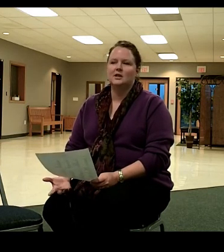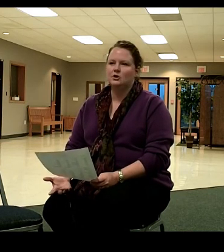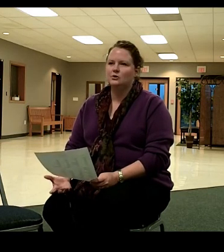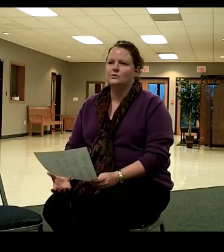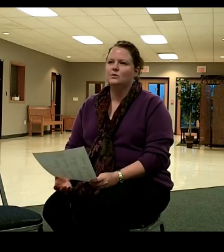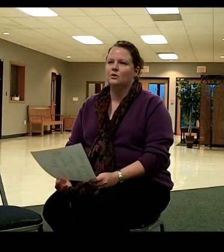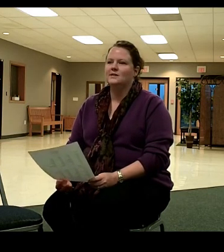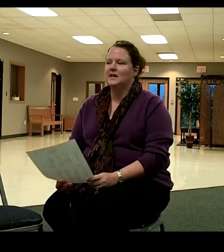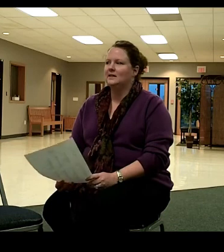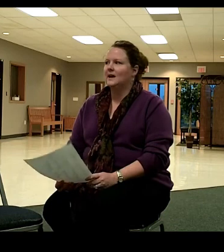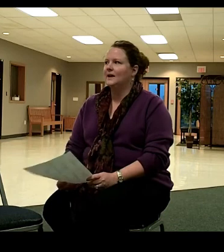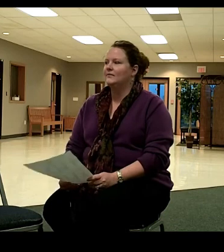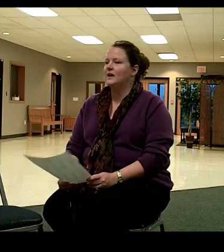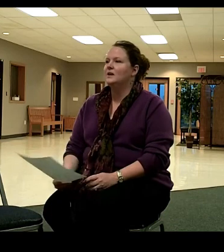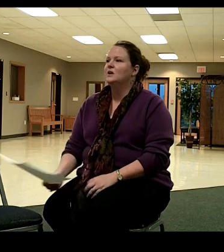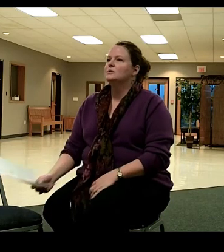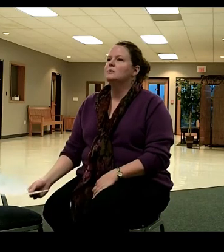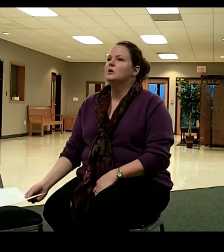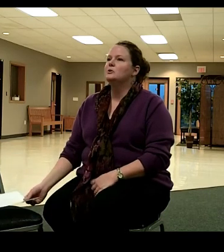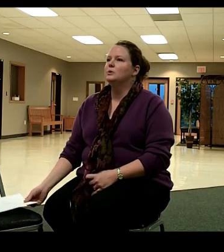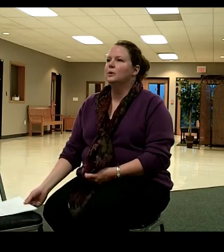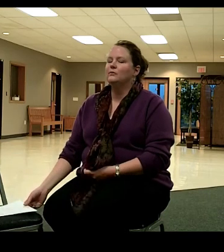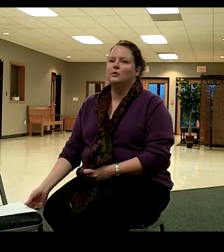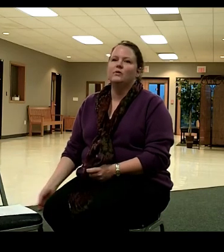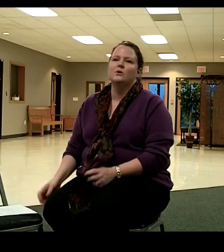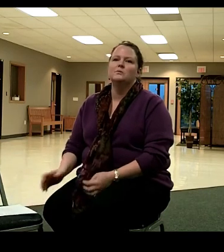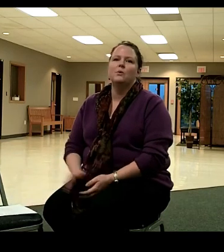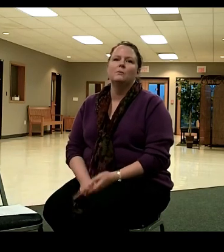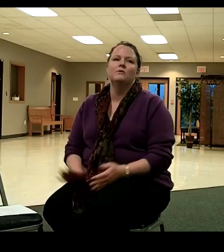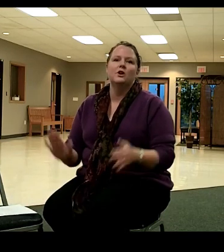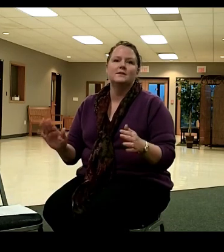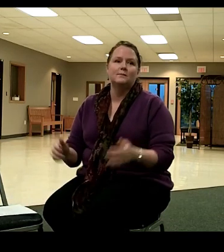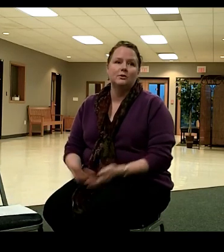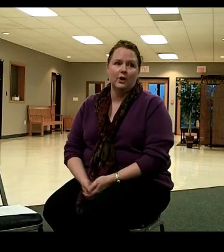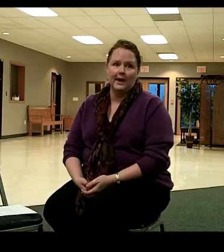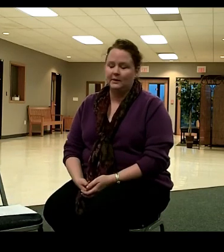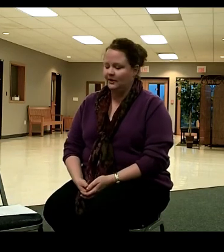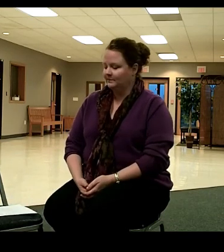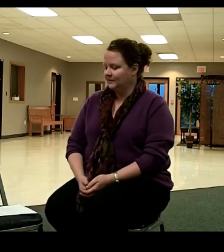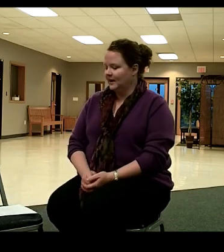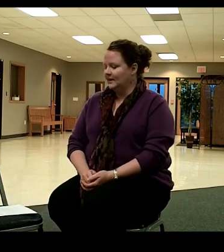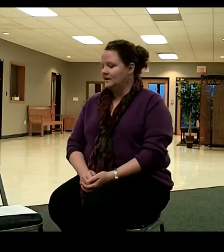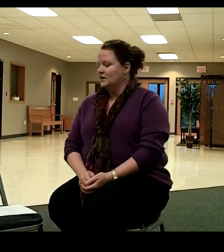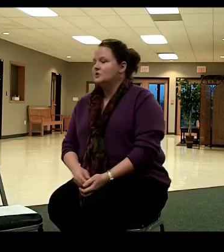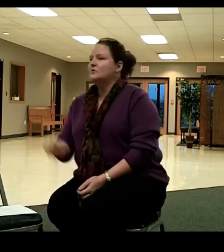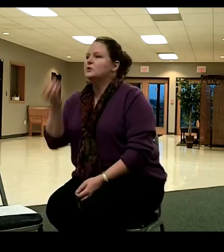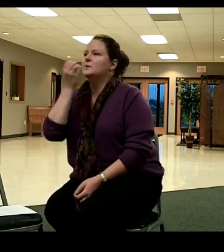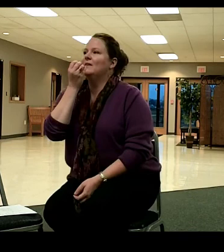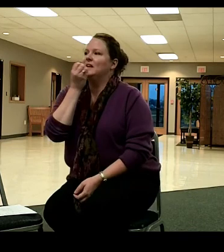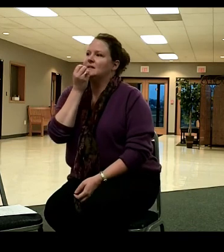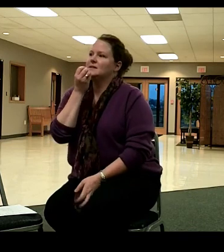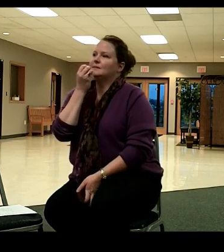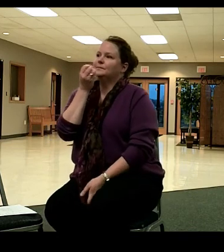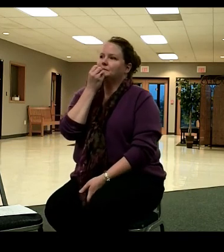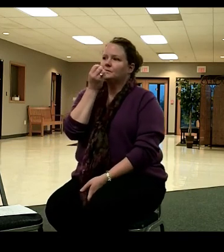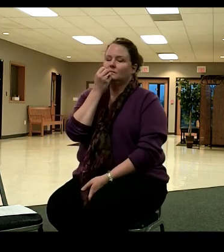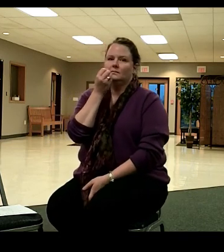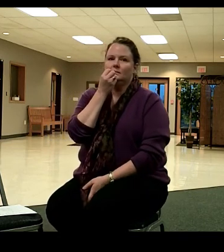that you use in order to eat, that kind of thing. So I'm going to do a quick review of those before we move on to some new vocabulary. Okay? So first we have eat.